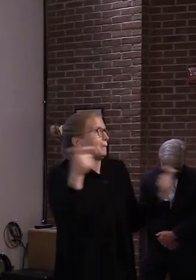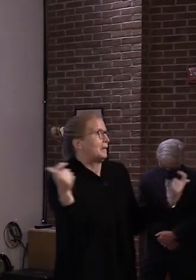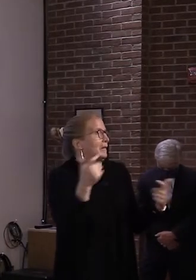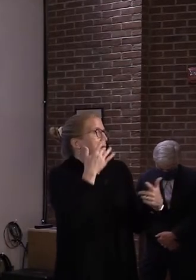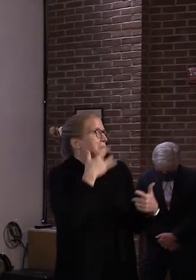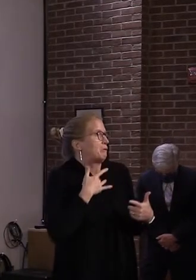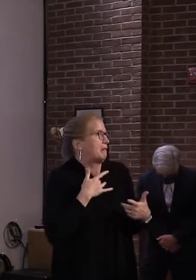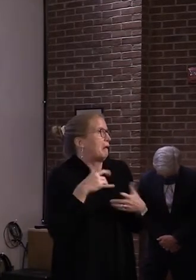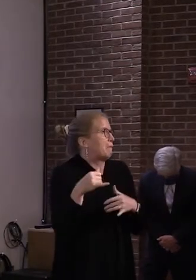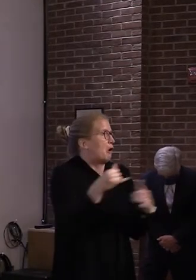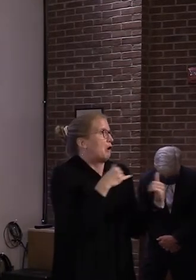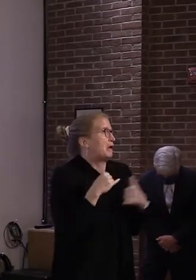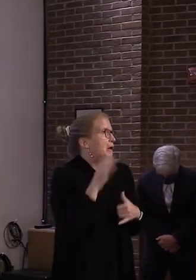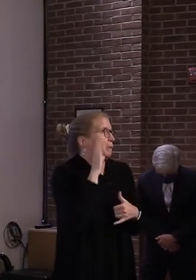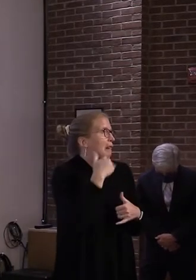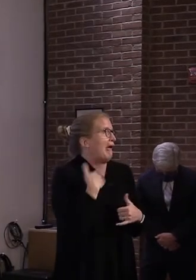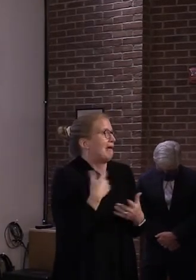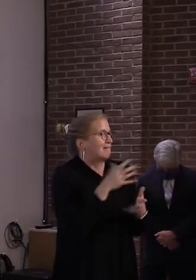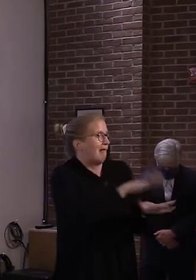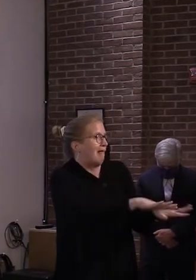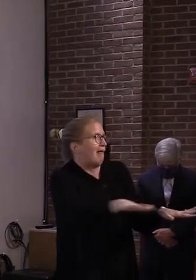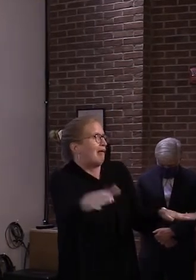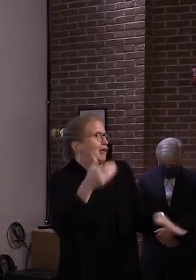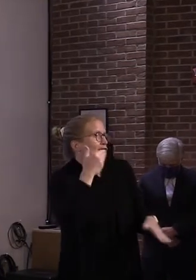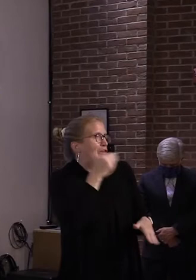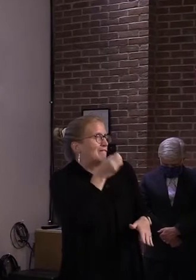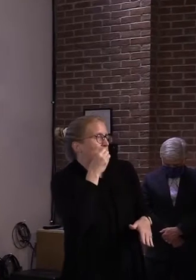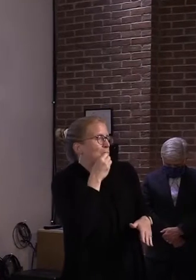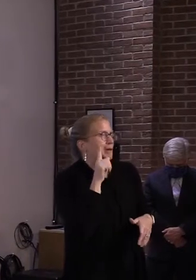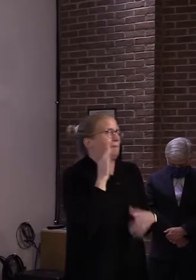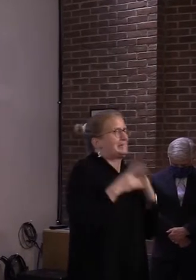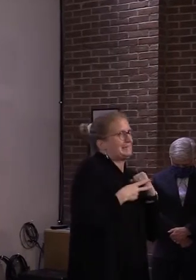here. And it's still important for me to celebrate that event.